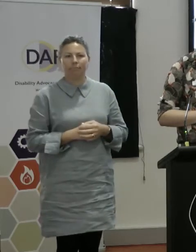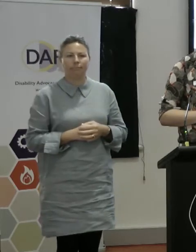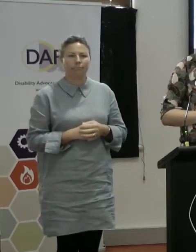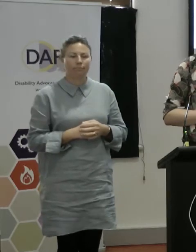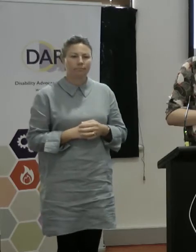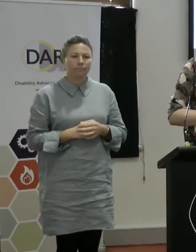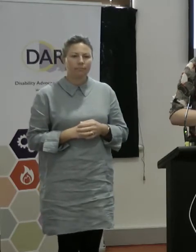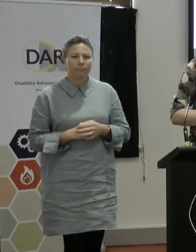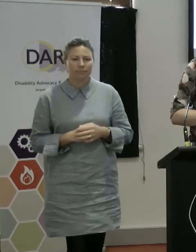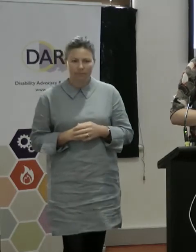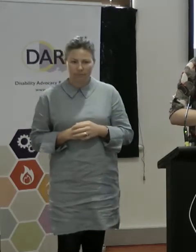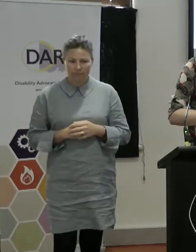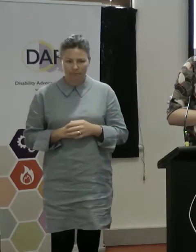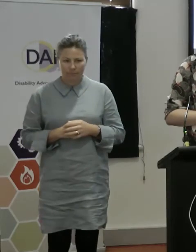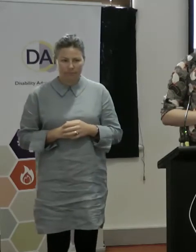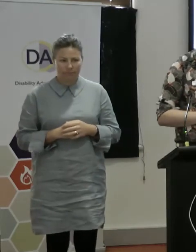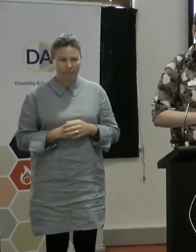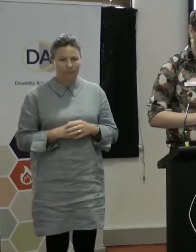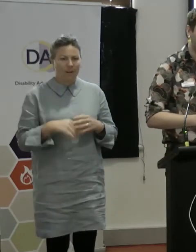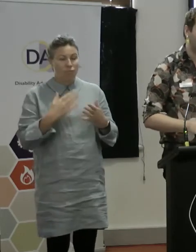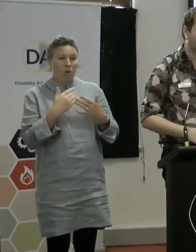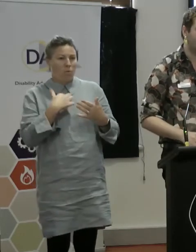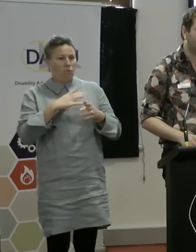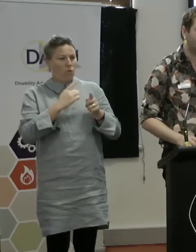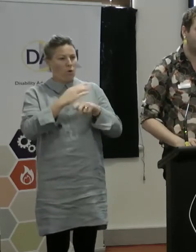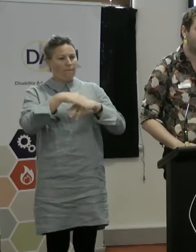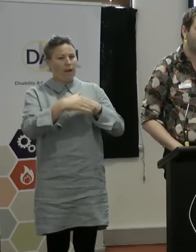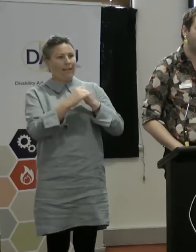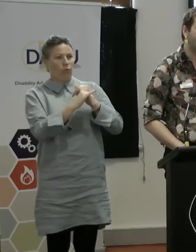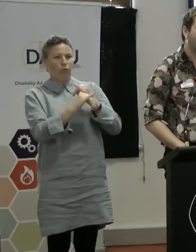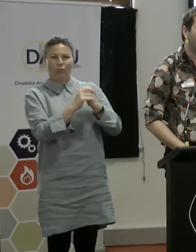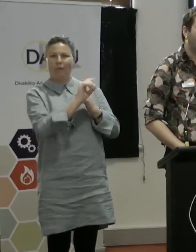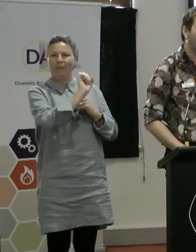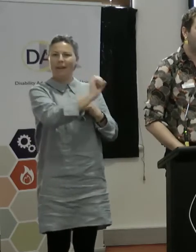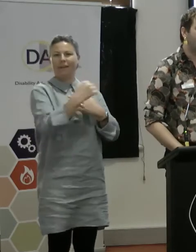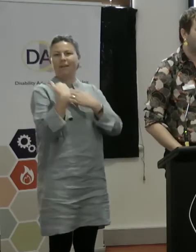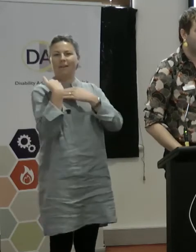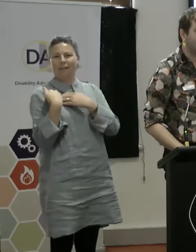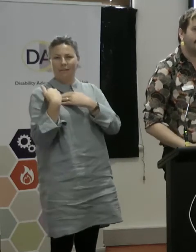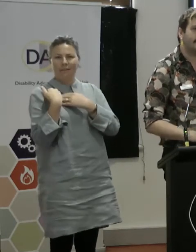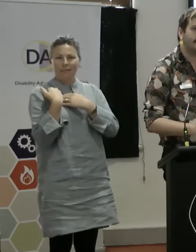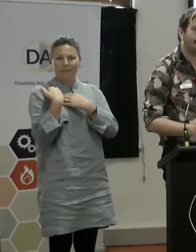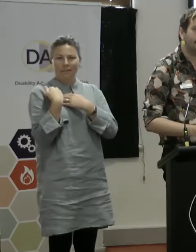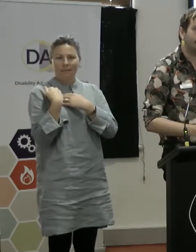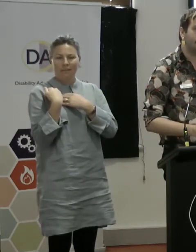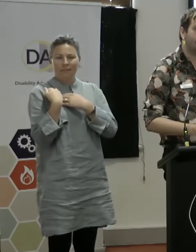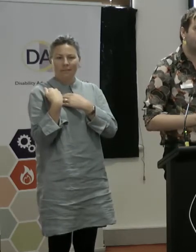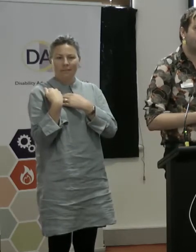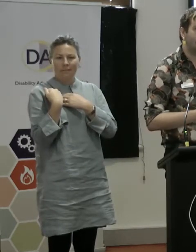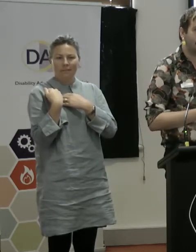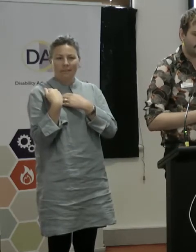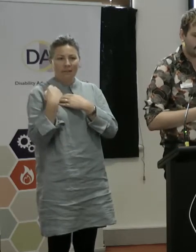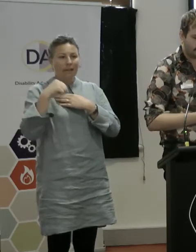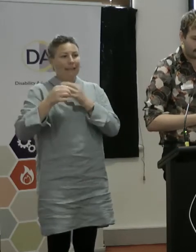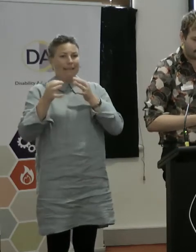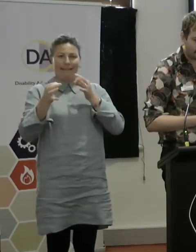The main thing I wanted to talk about is institutional responsibility. So, as I say, the scheme